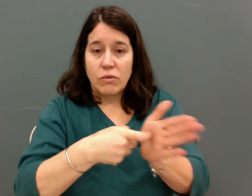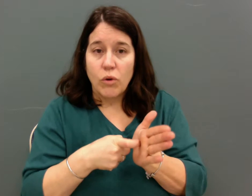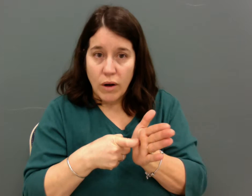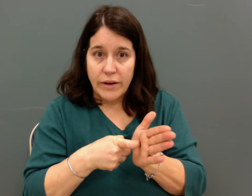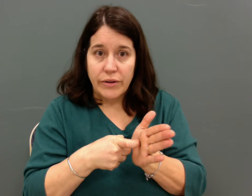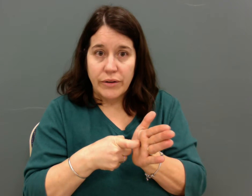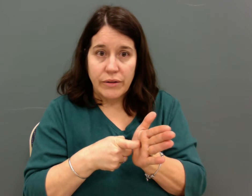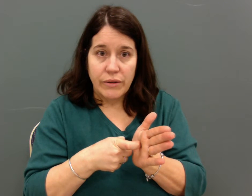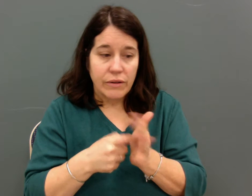Required.